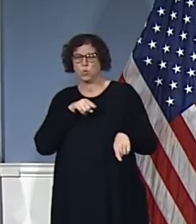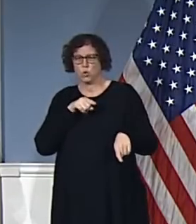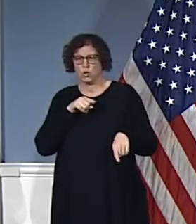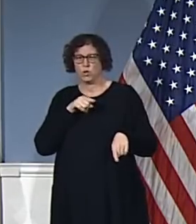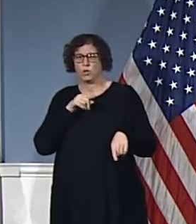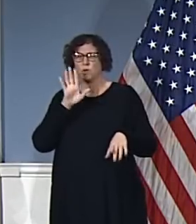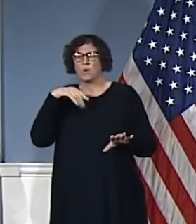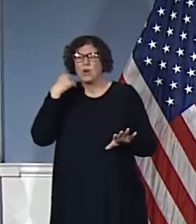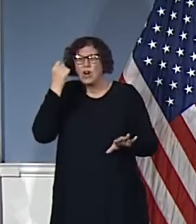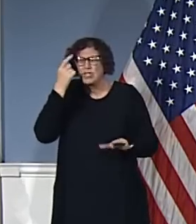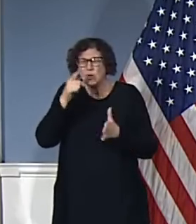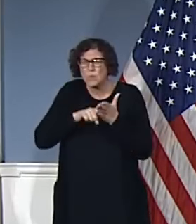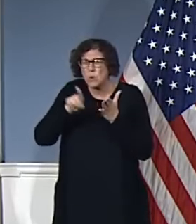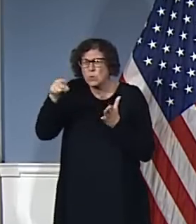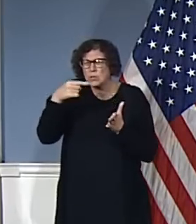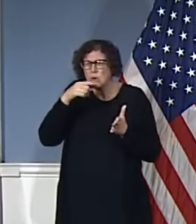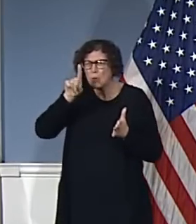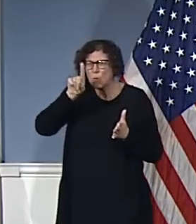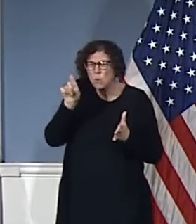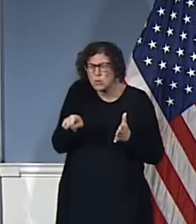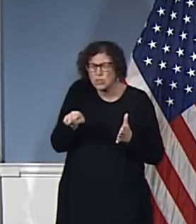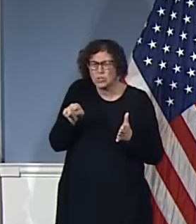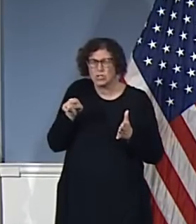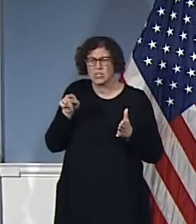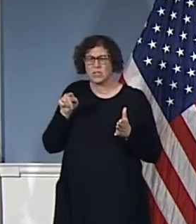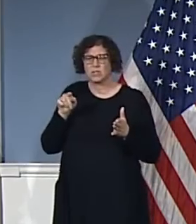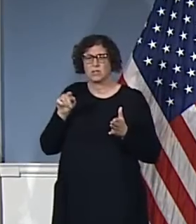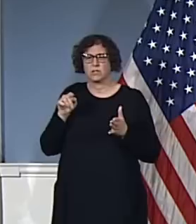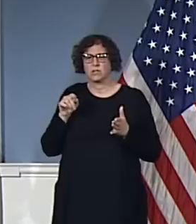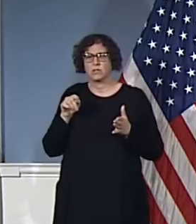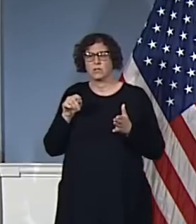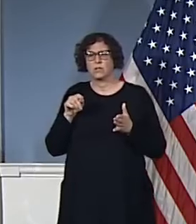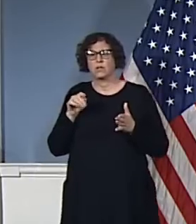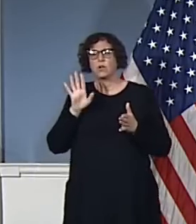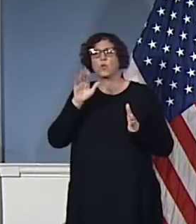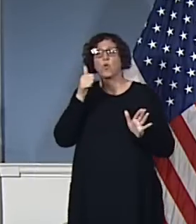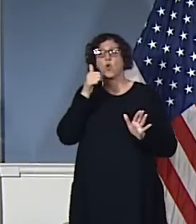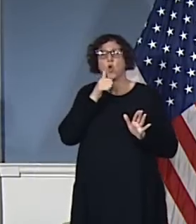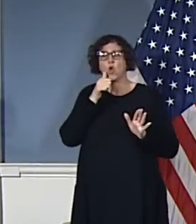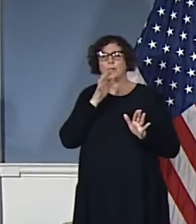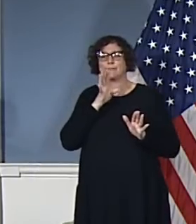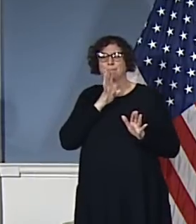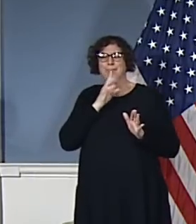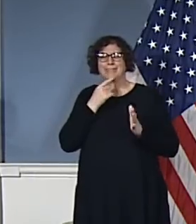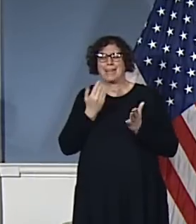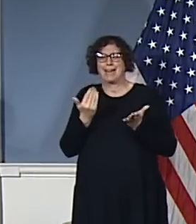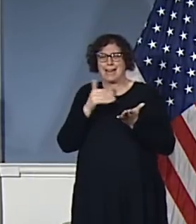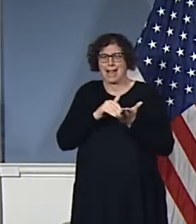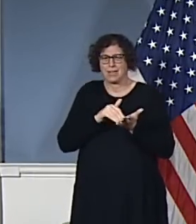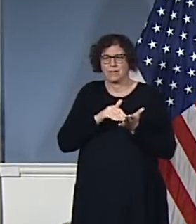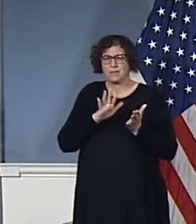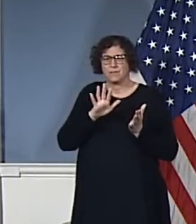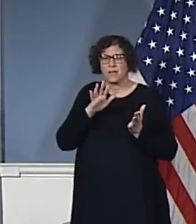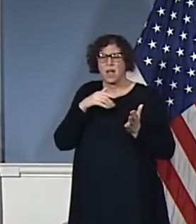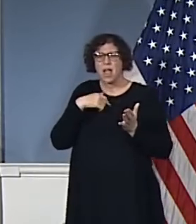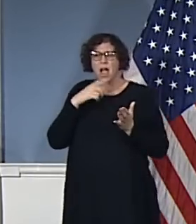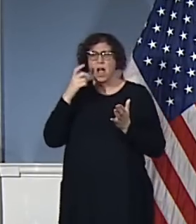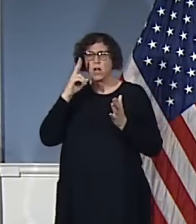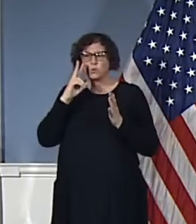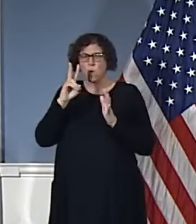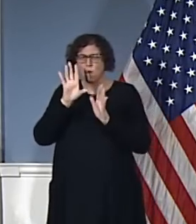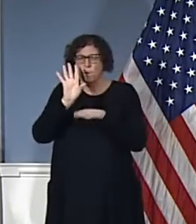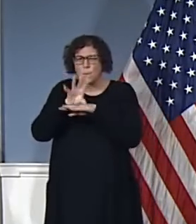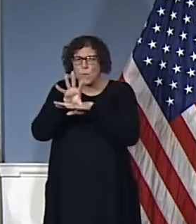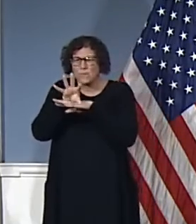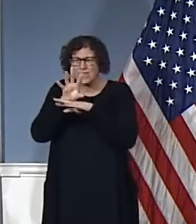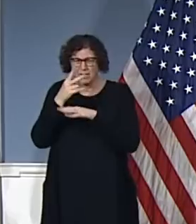of patients we're seeing videos on social media of patients who are wearing masks lying on the floor because there are no beds.